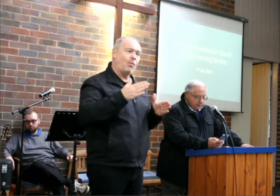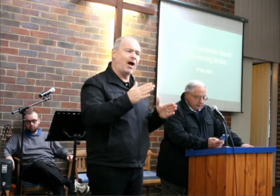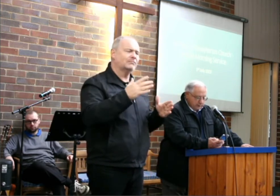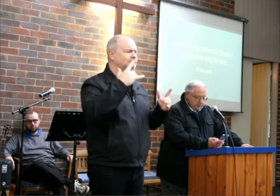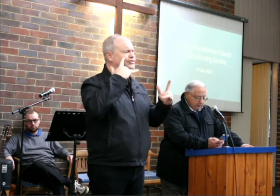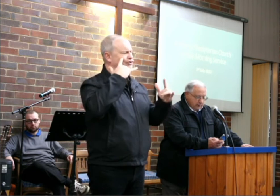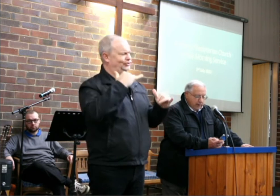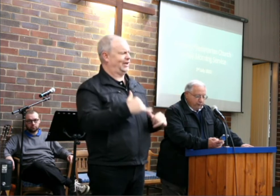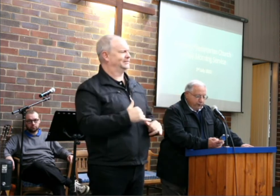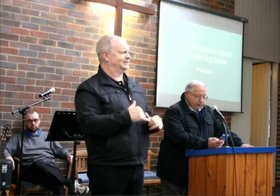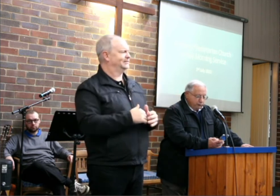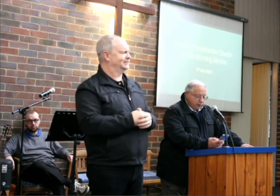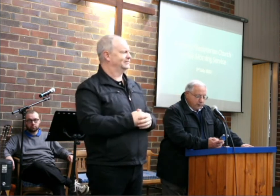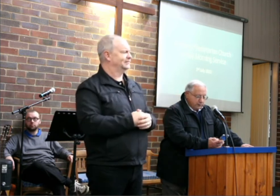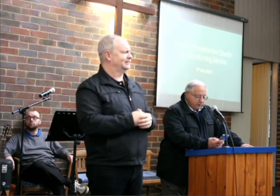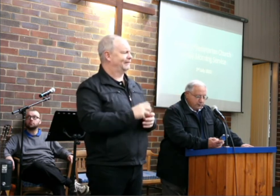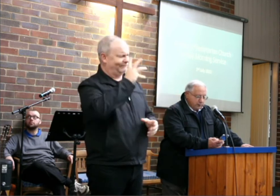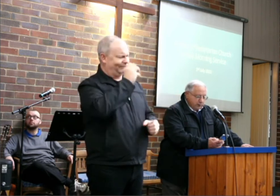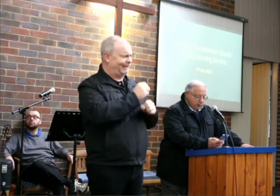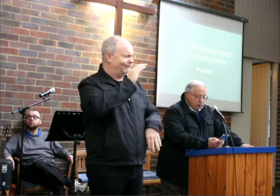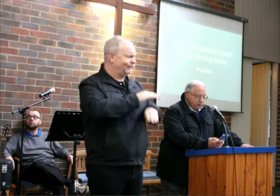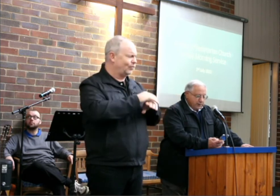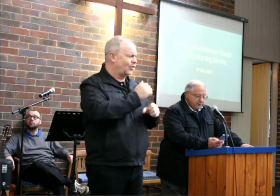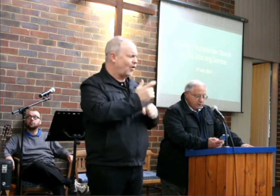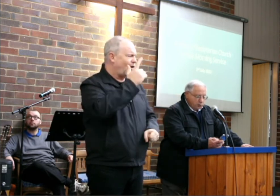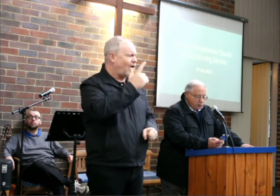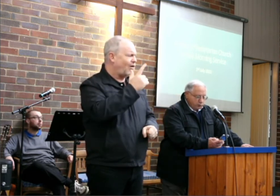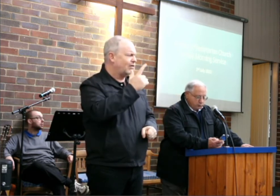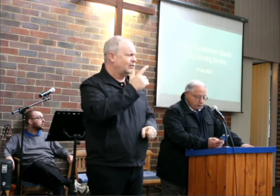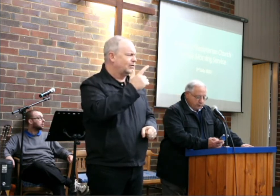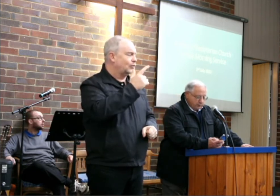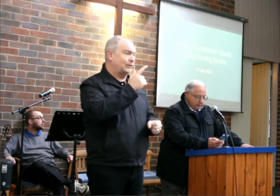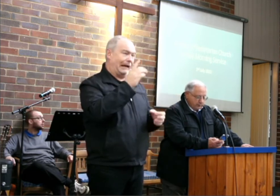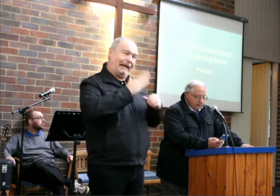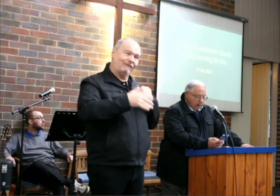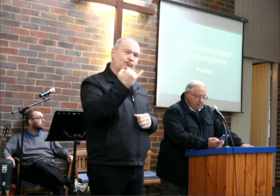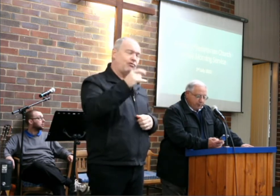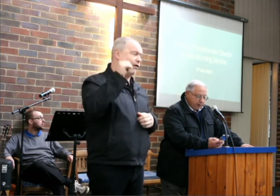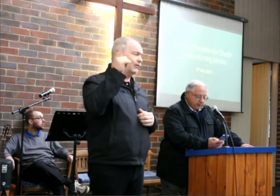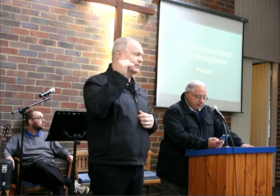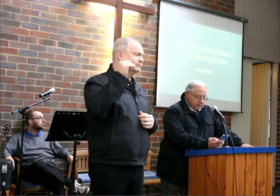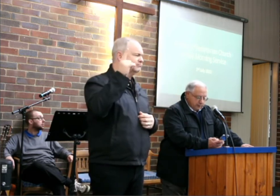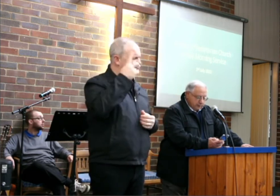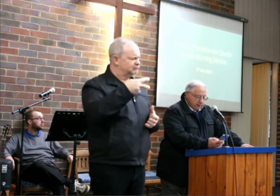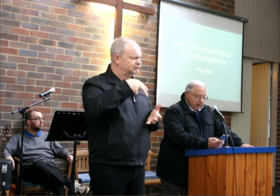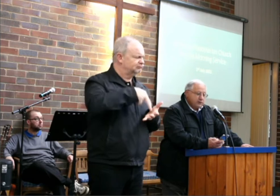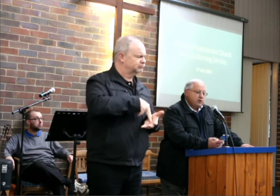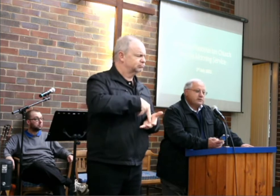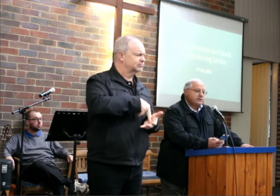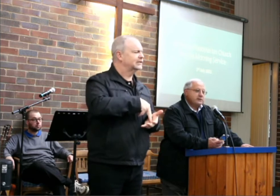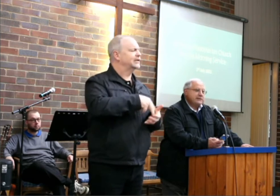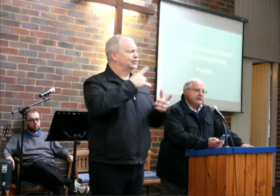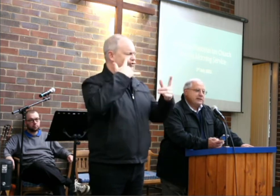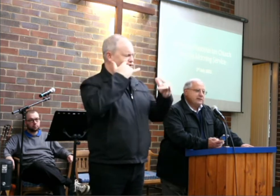just. A faithful God who does no wrong, upright and